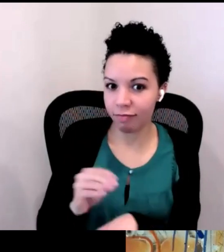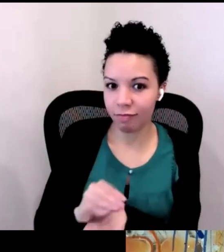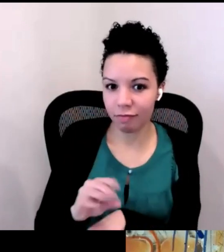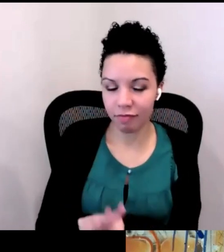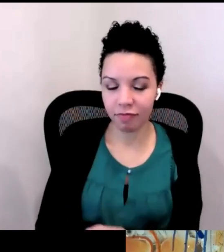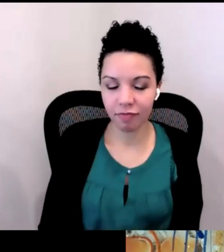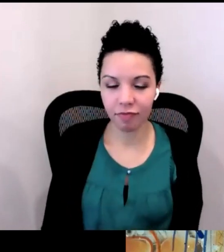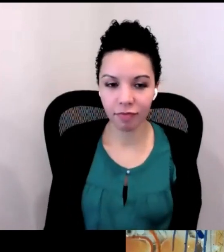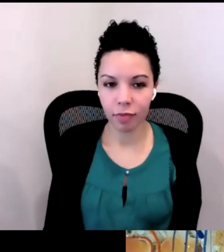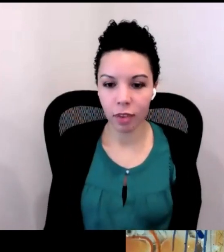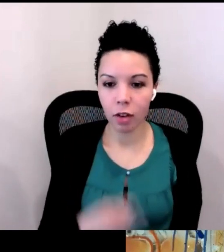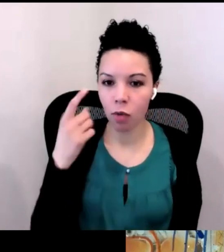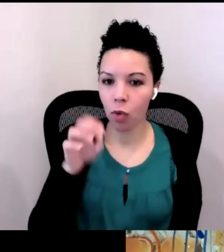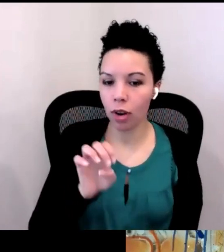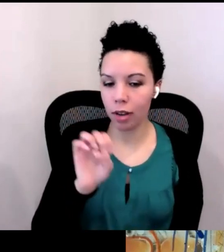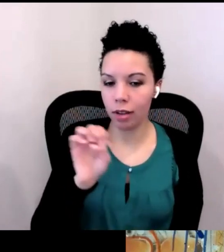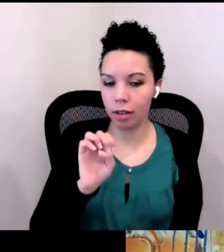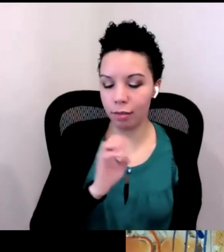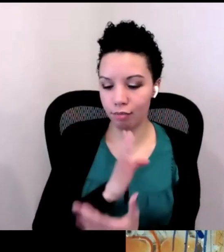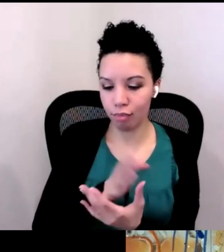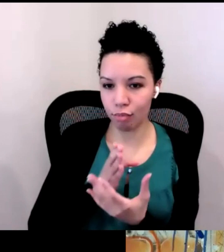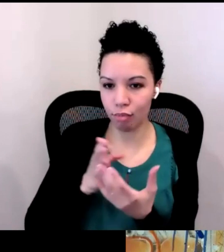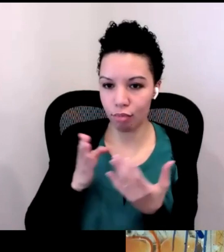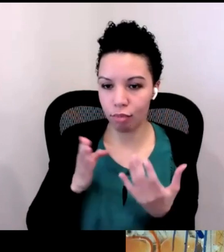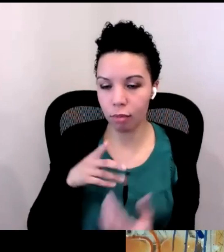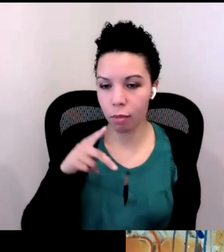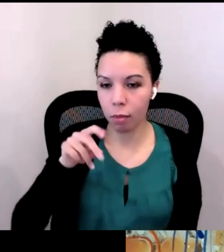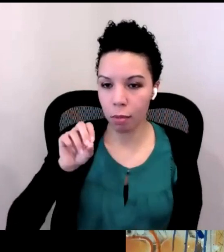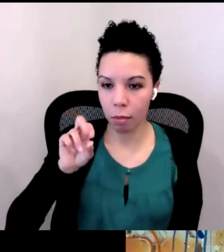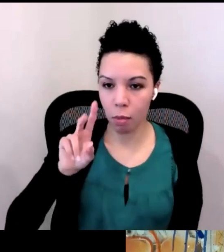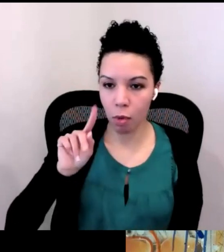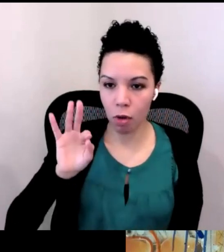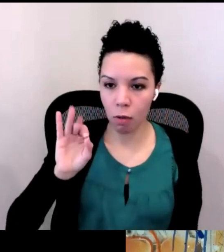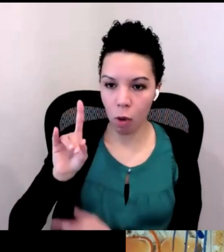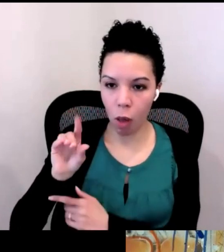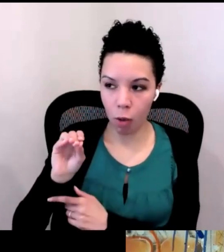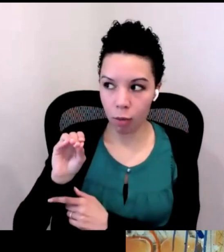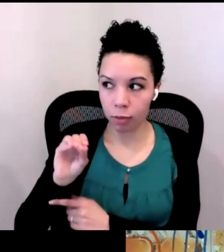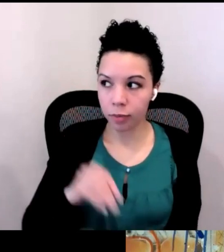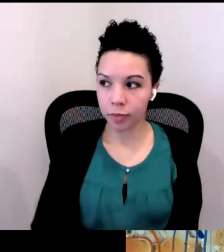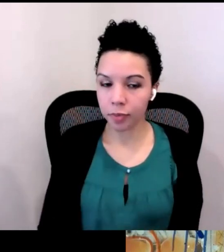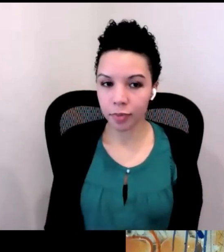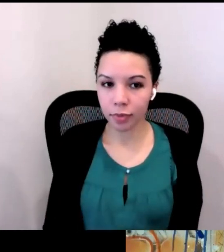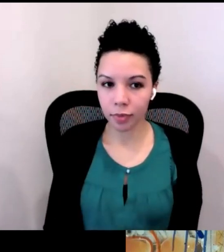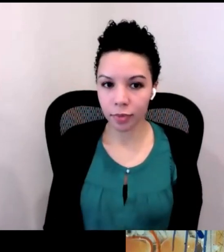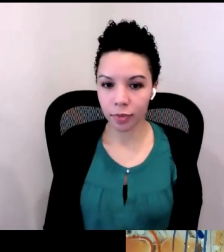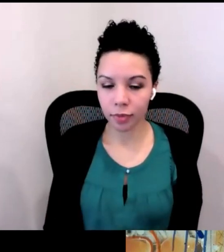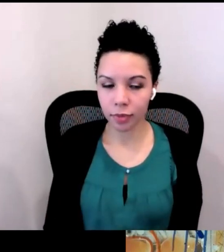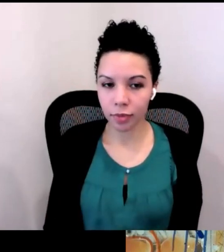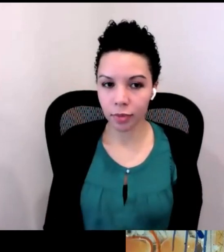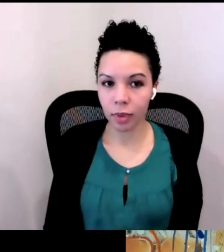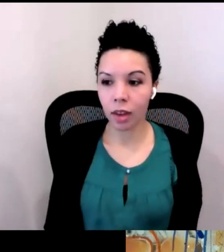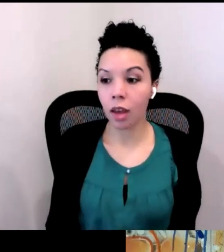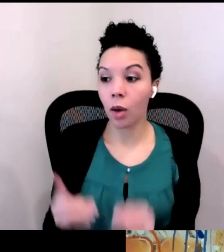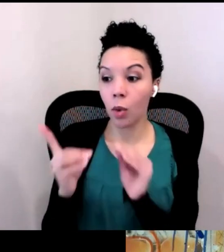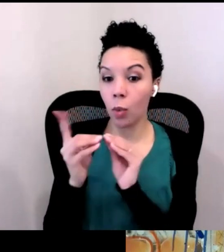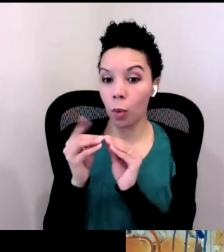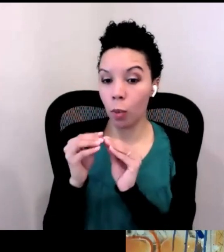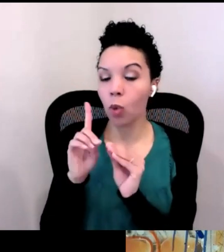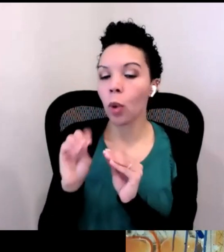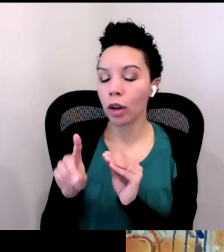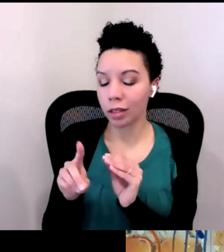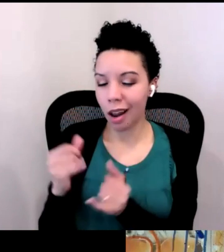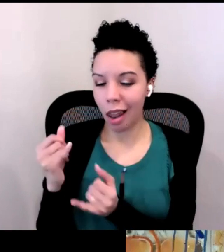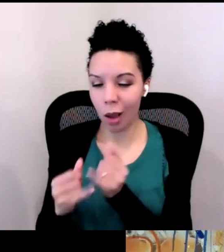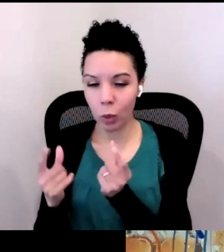for an e-portfolio to showcase. Okay, I have one more question, and then we're going to do a little bit of a wrap-up exercise, and then we'll finish